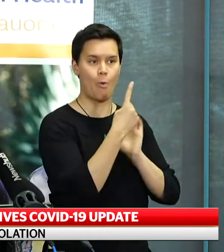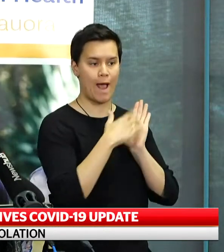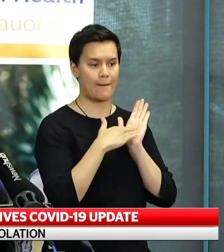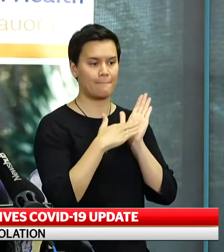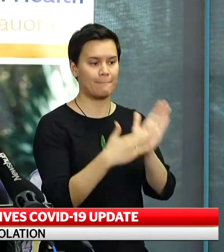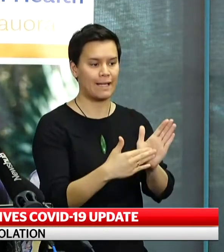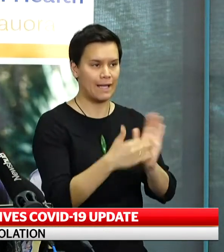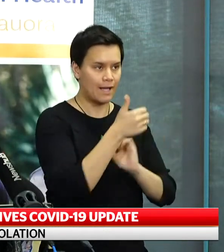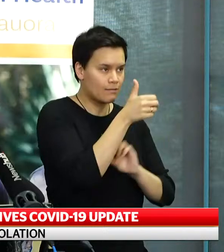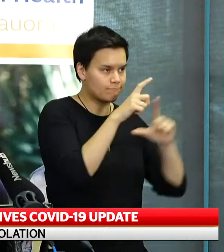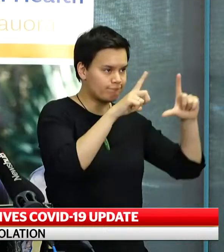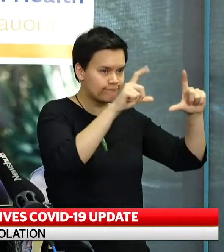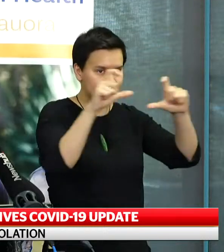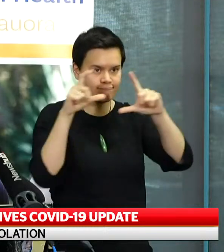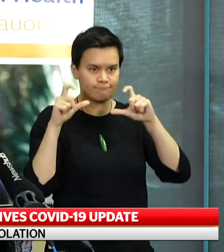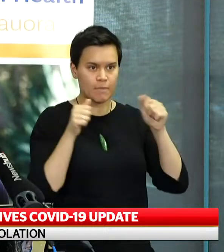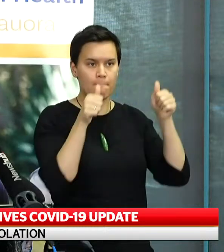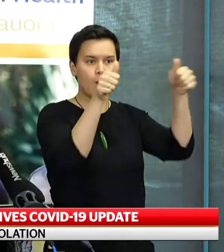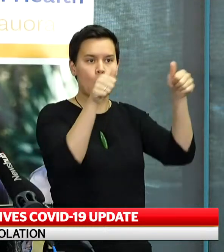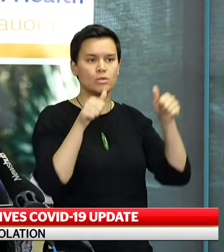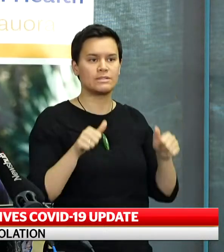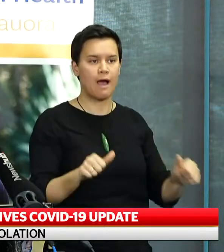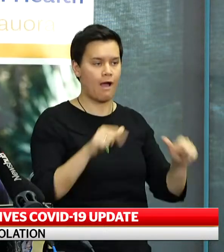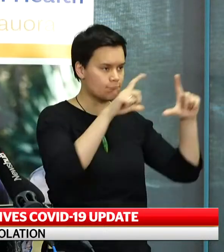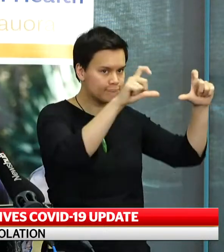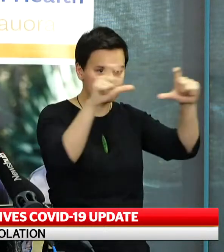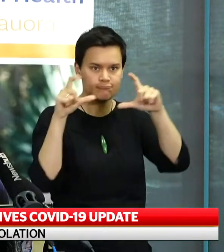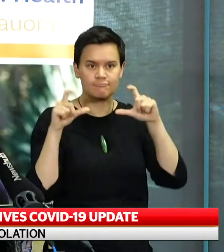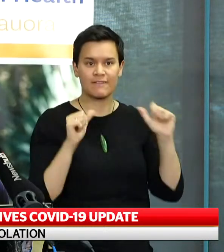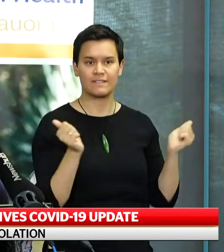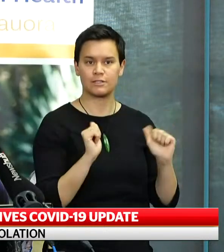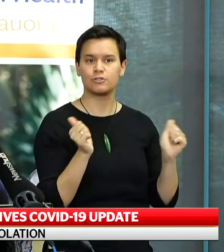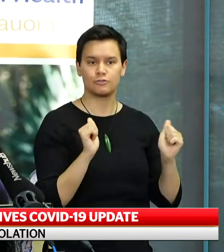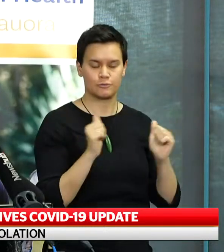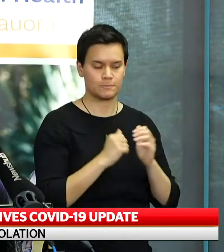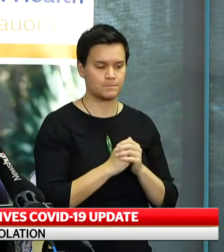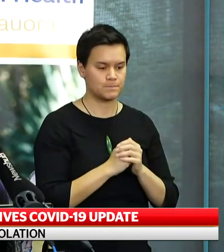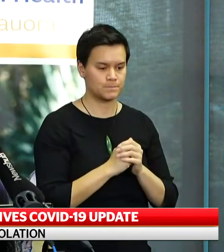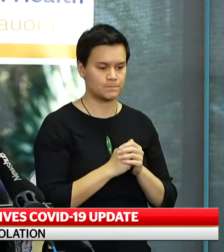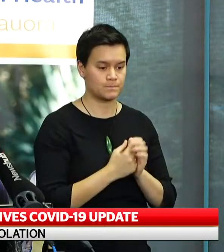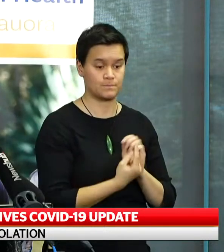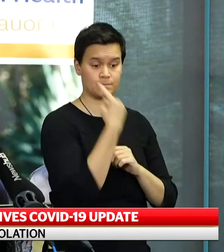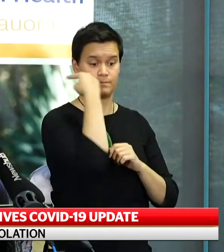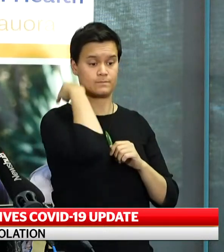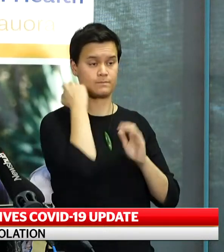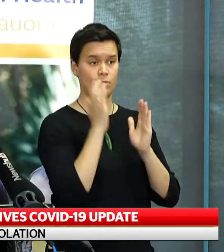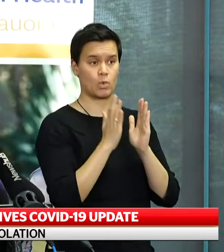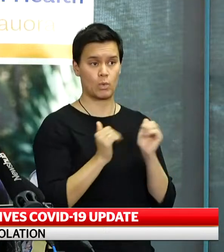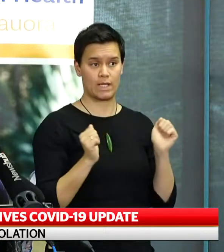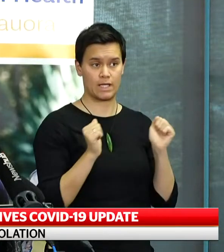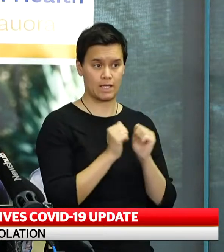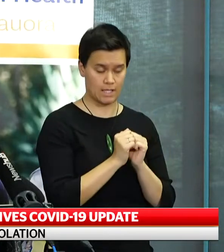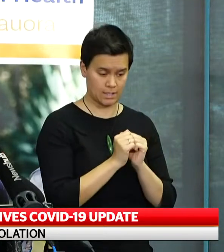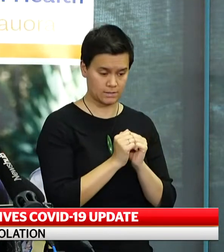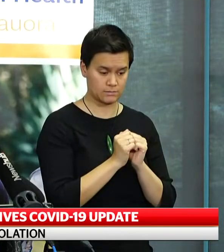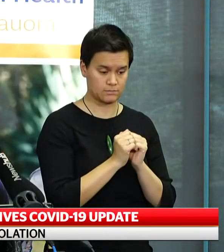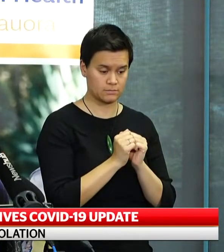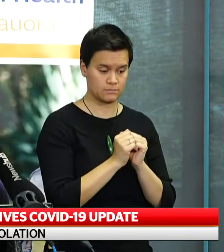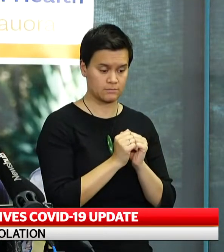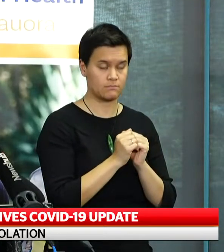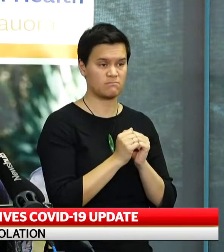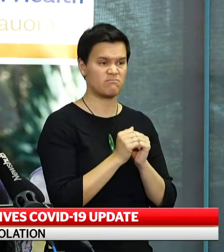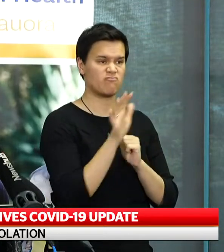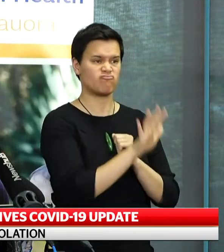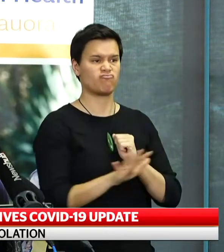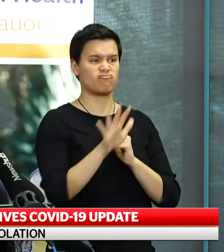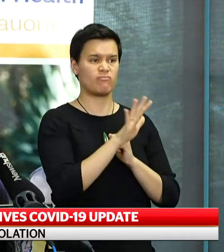since the app was made available. An average of 850,000 scans were undertaken each day over the